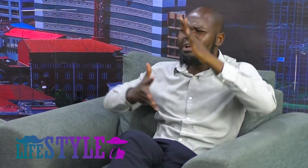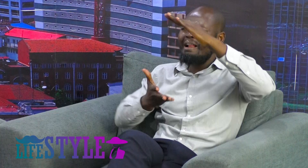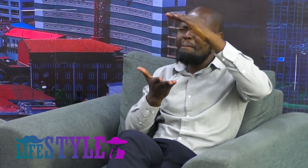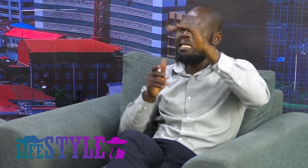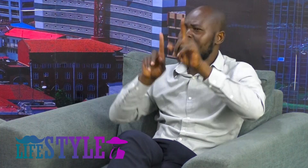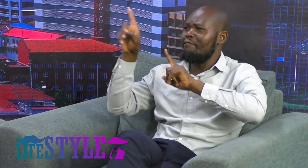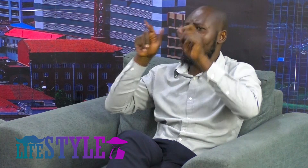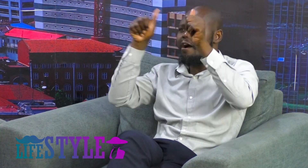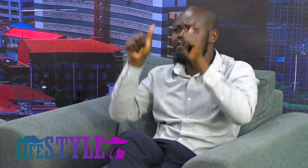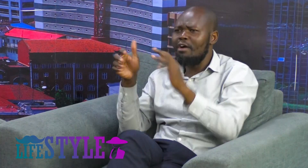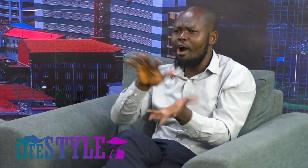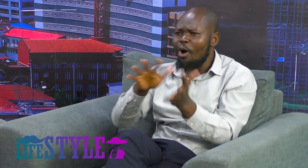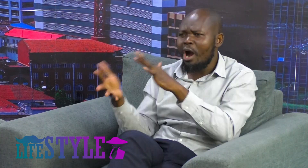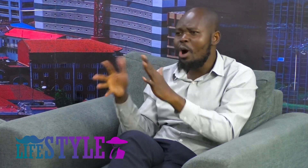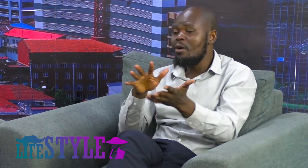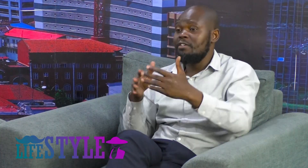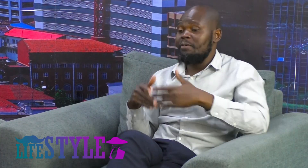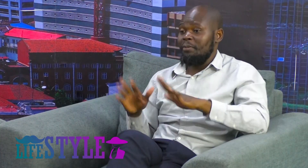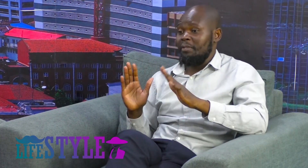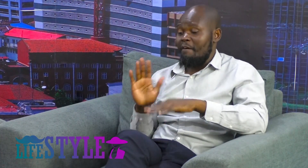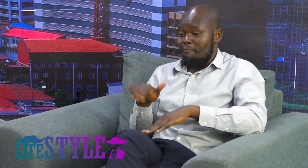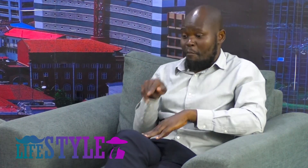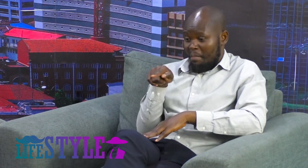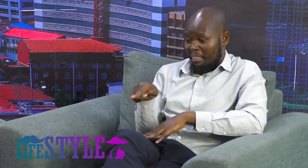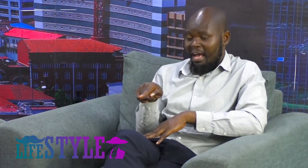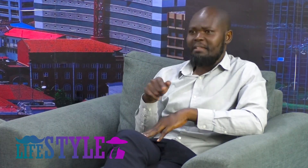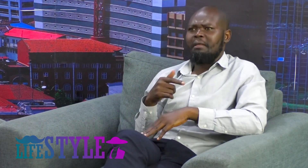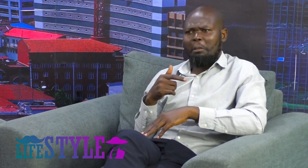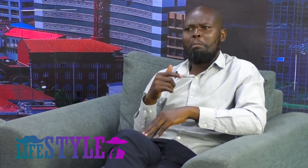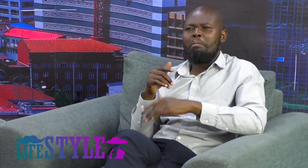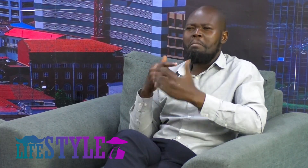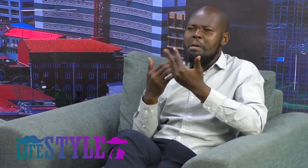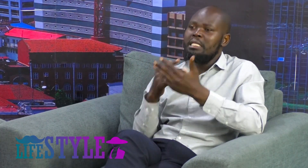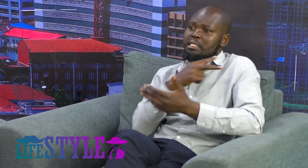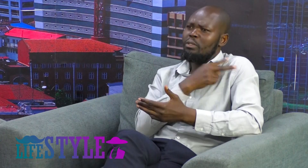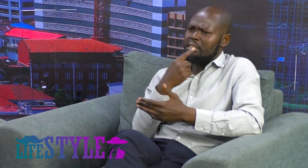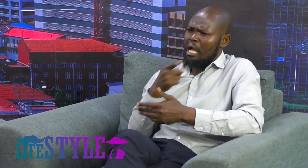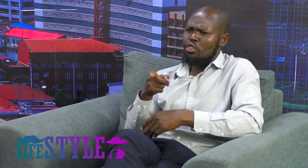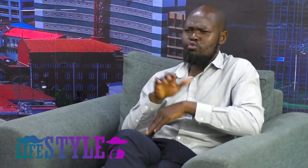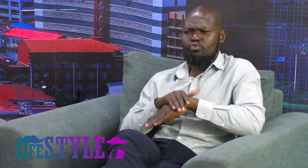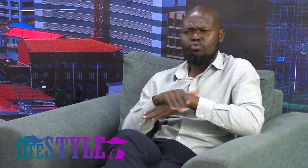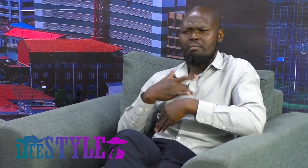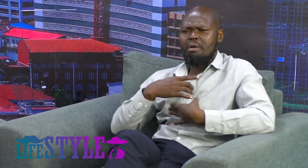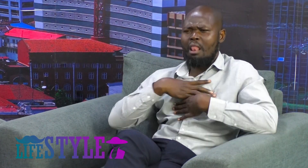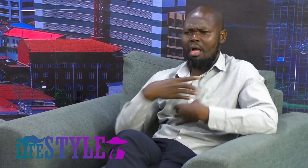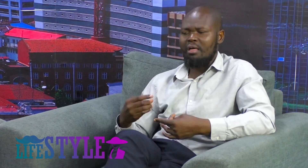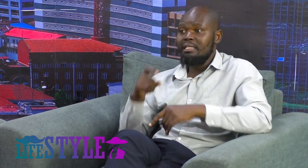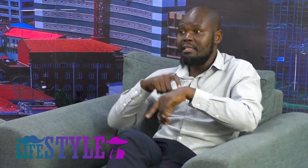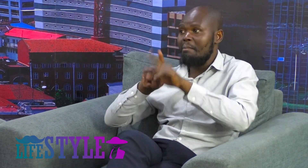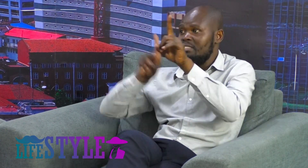So with the interpreter, we used to do different adverts as well, and then from there, Mr.